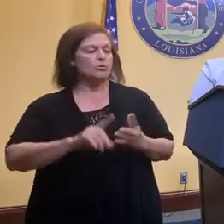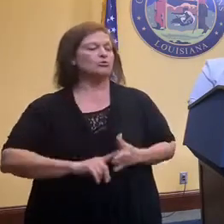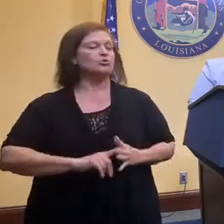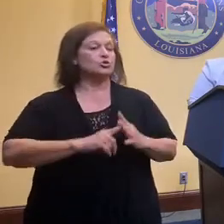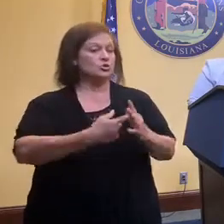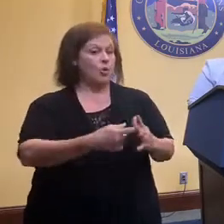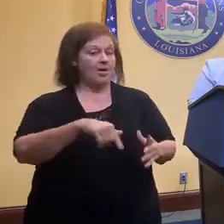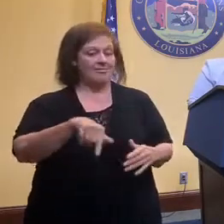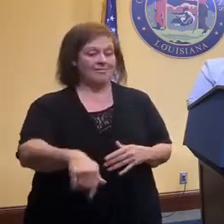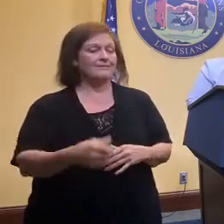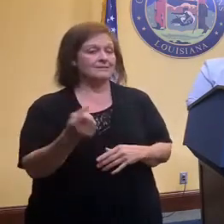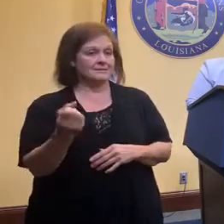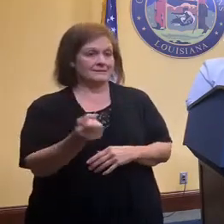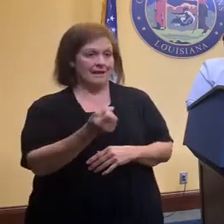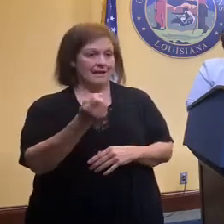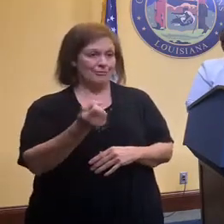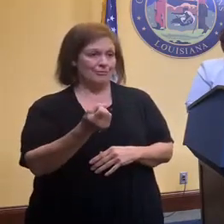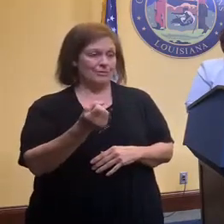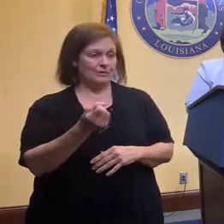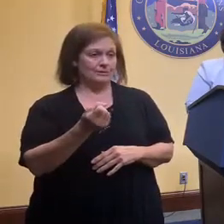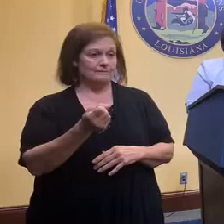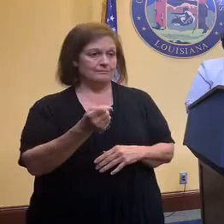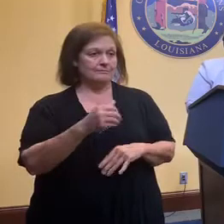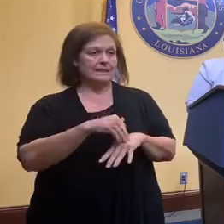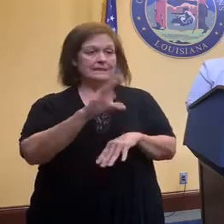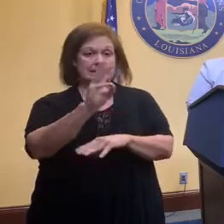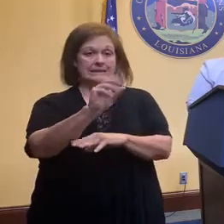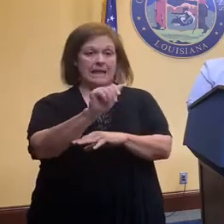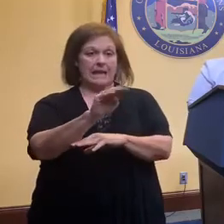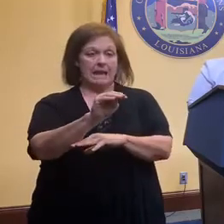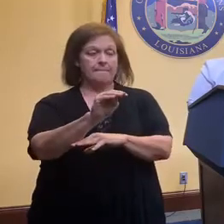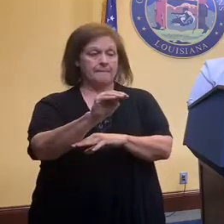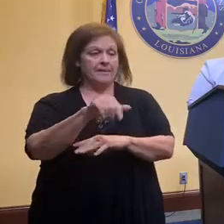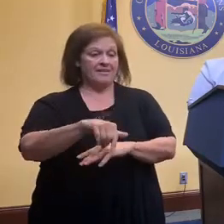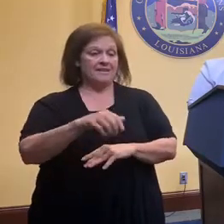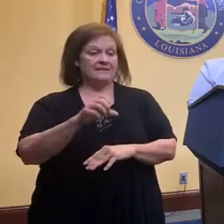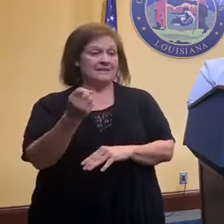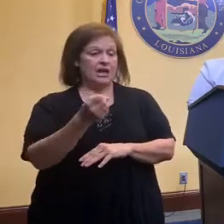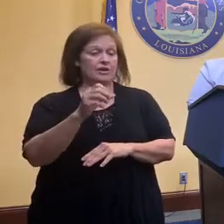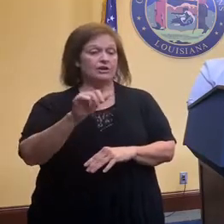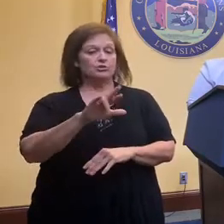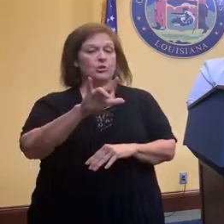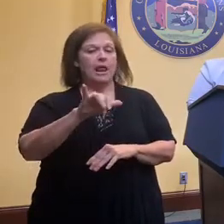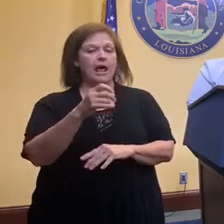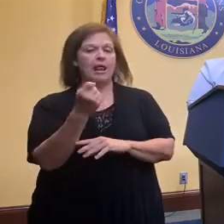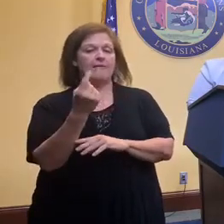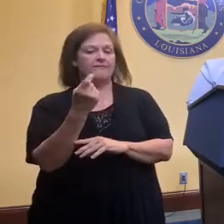this Saturday at 6 a.m., Saturday, July 11th.